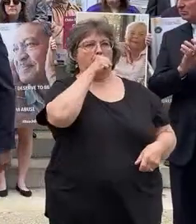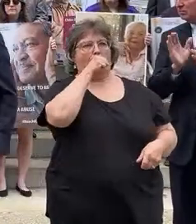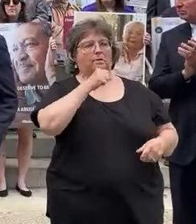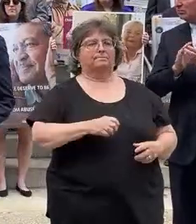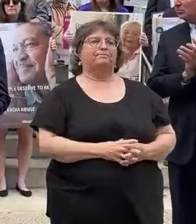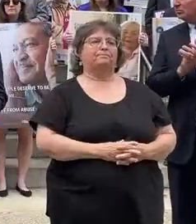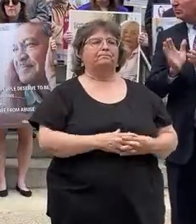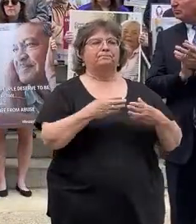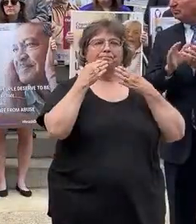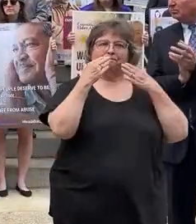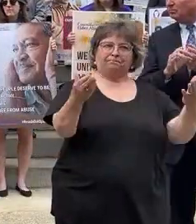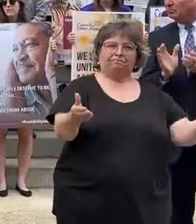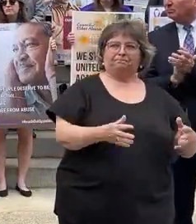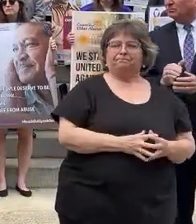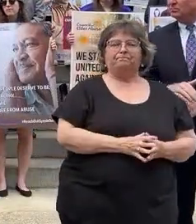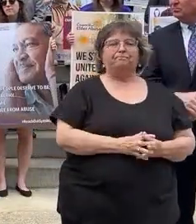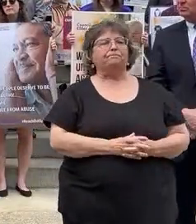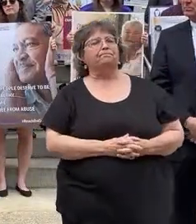Thank you, Mr. Commissioner.